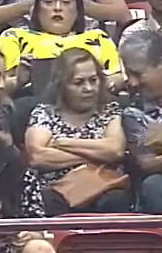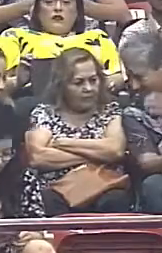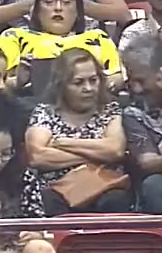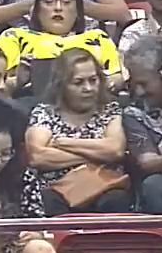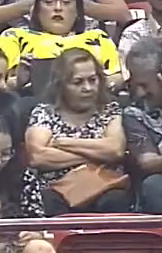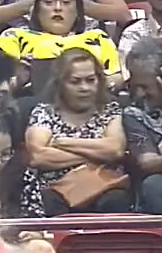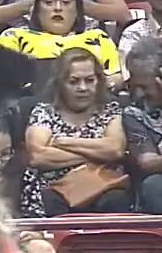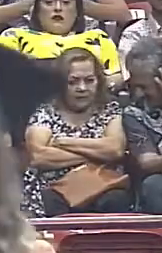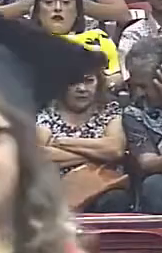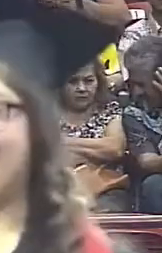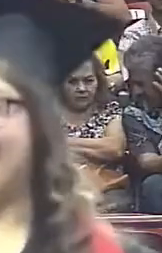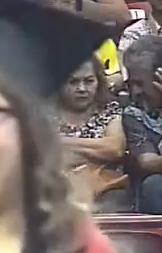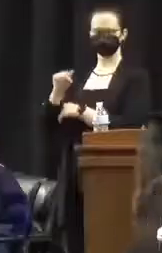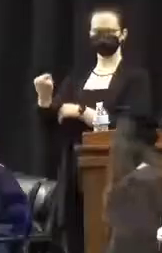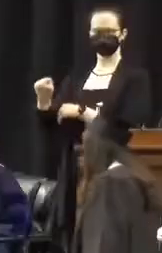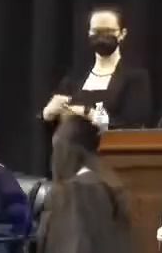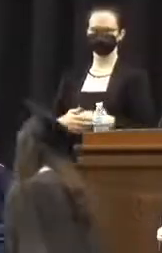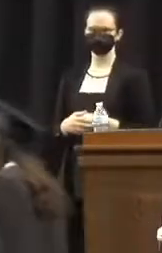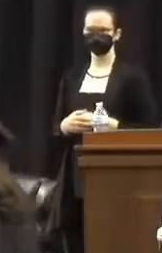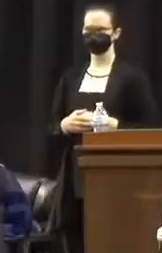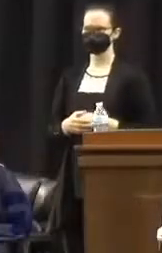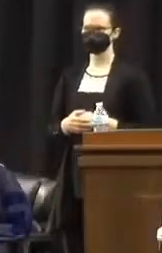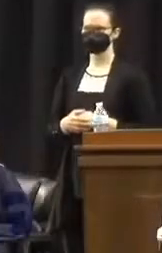Coral Gonzalez.